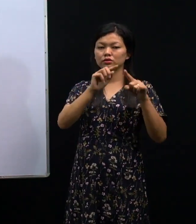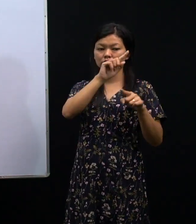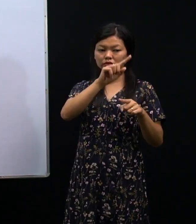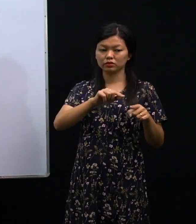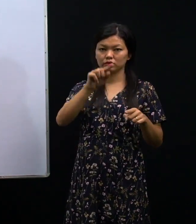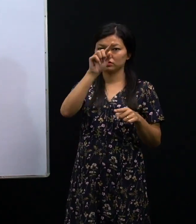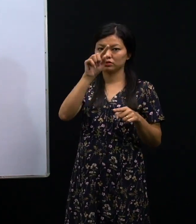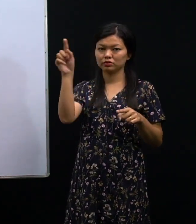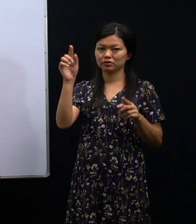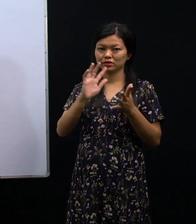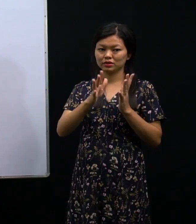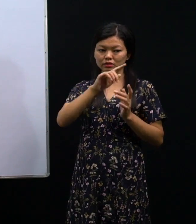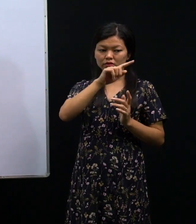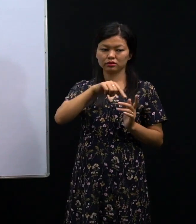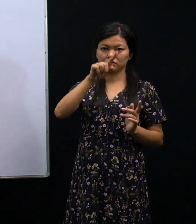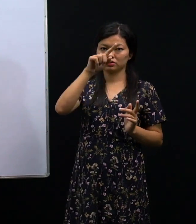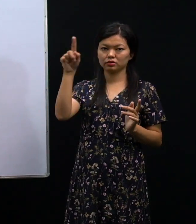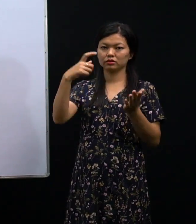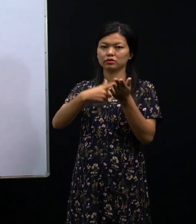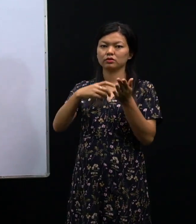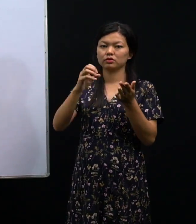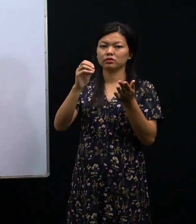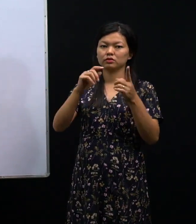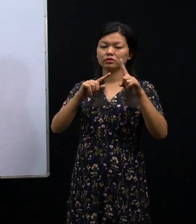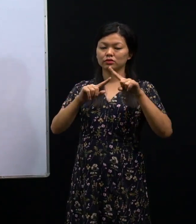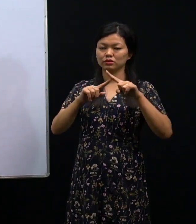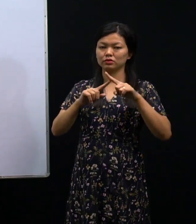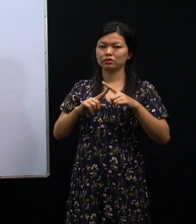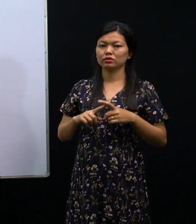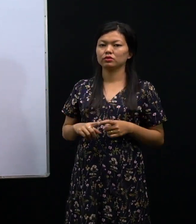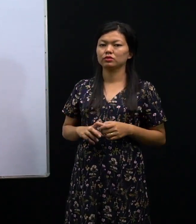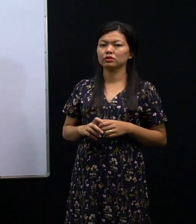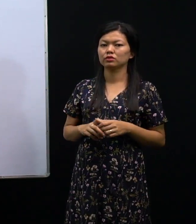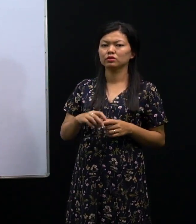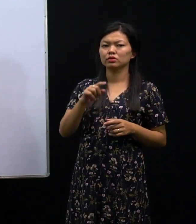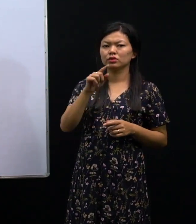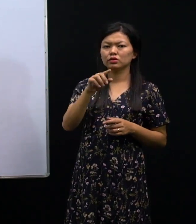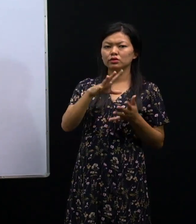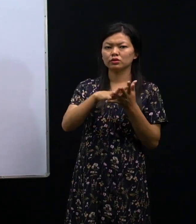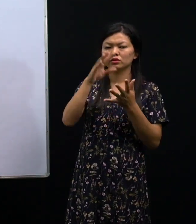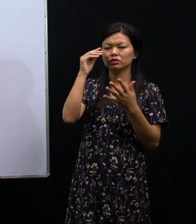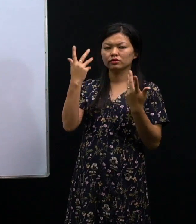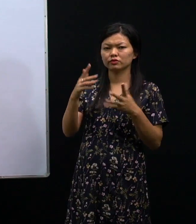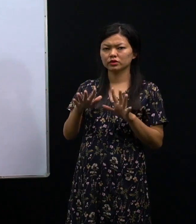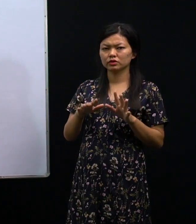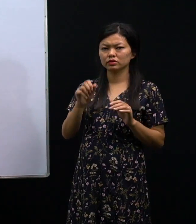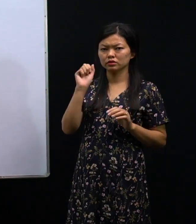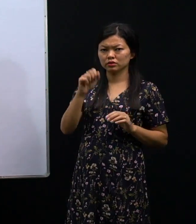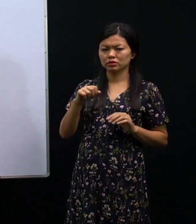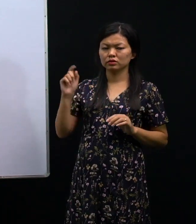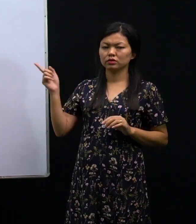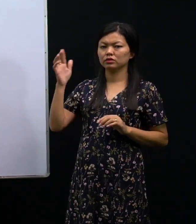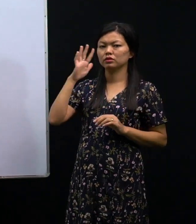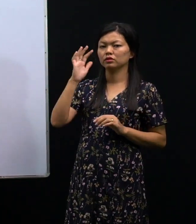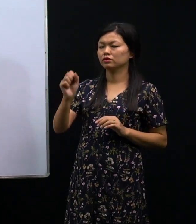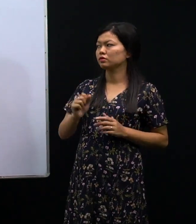5, 5. That means root 5 square is 5, root 2 square is 2, root 3 square is 3. You already learned that one, is not it? So that's why you can write